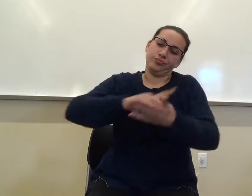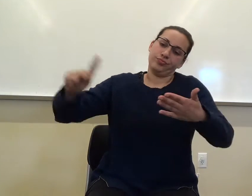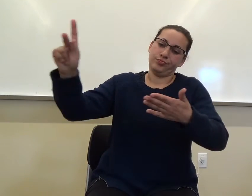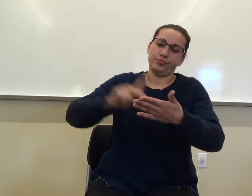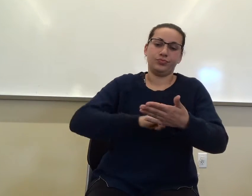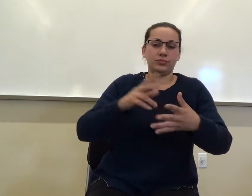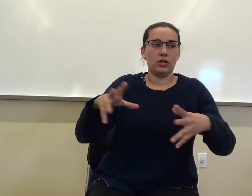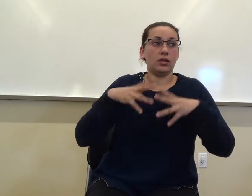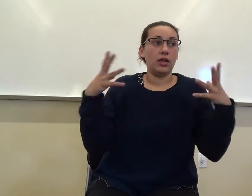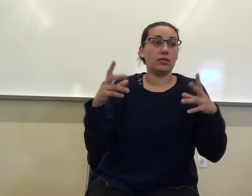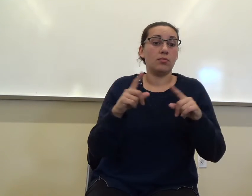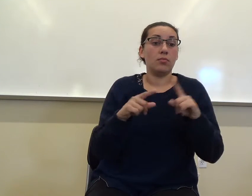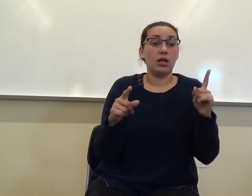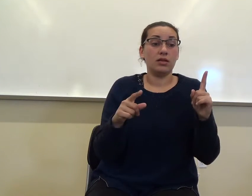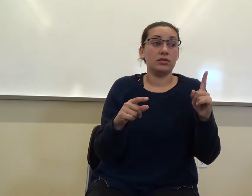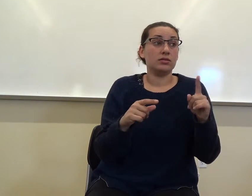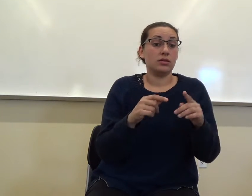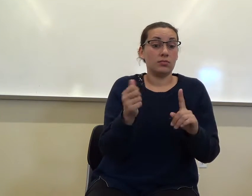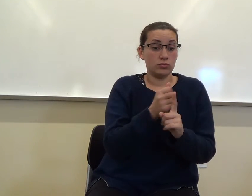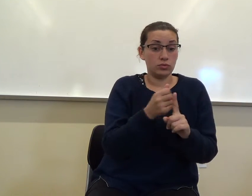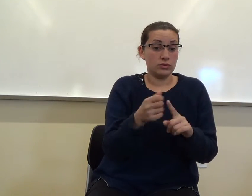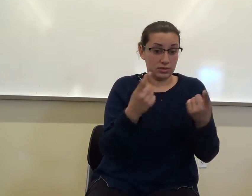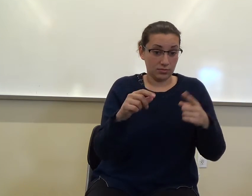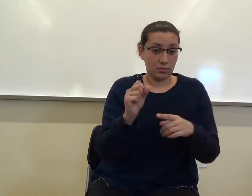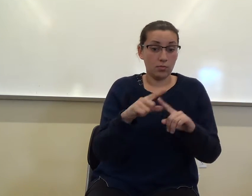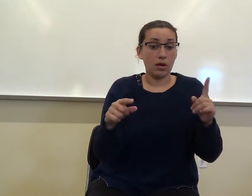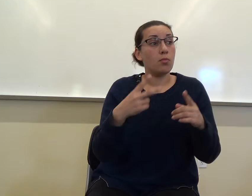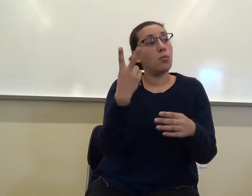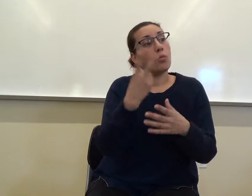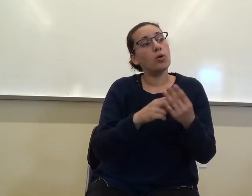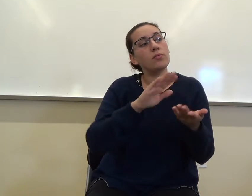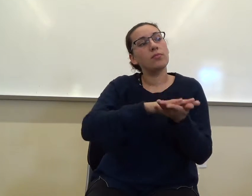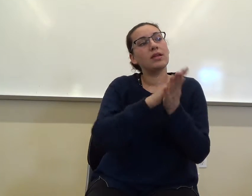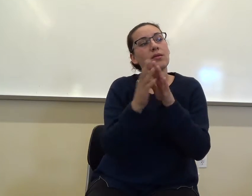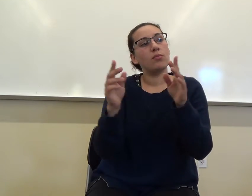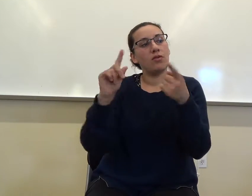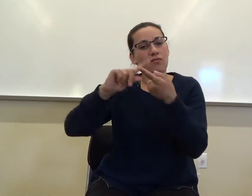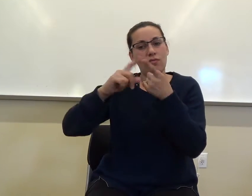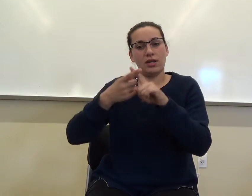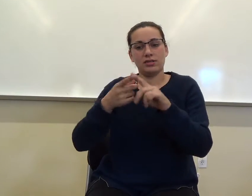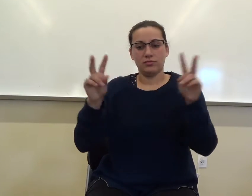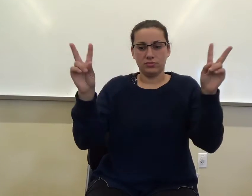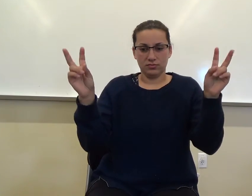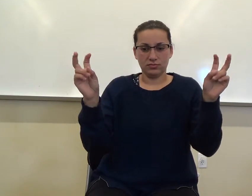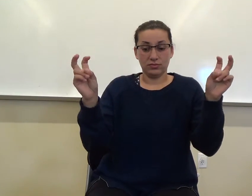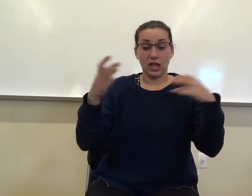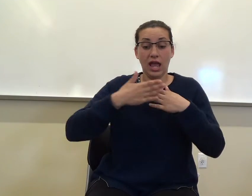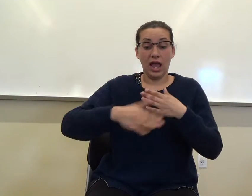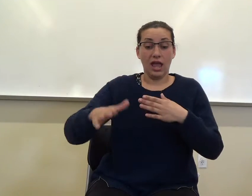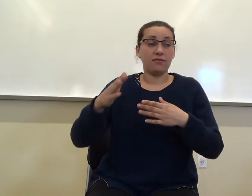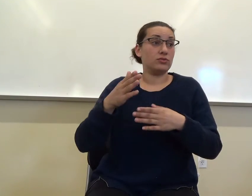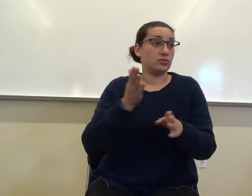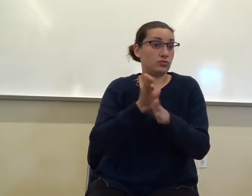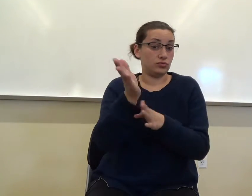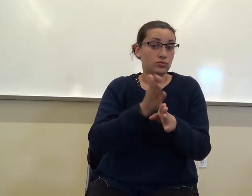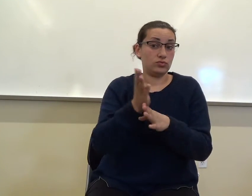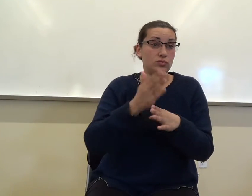abuse, both managed to build a friendship. And then he put this in quotes. Even after their careers, both helped to end segregation. And he